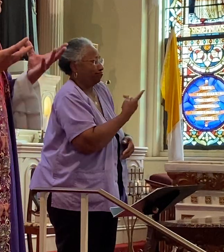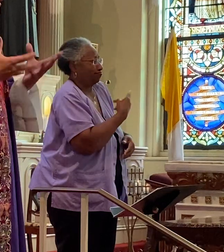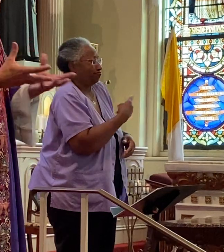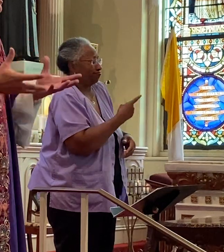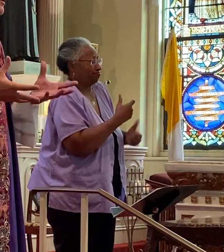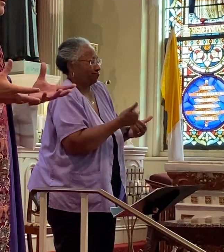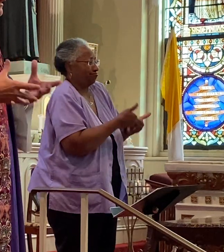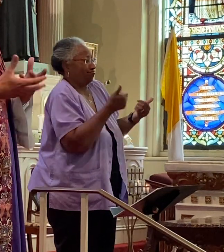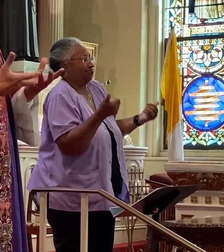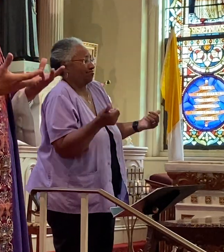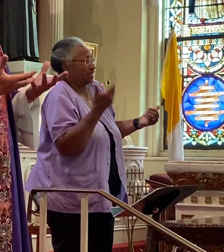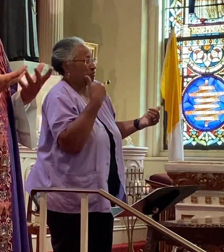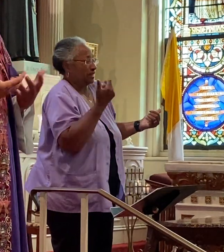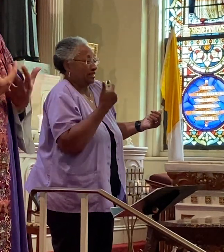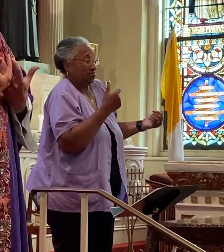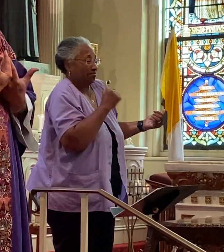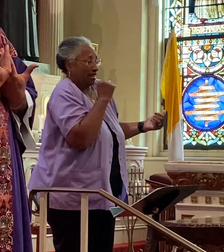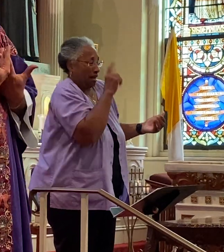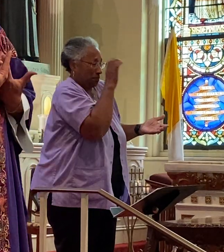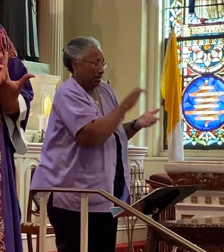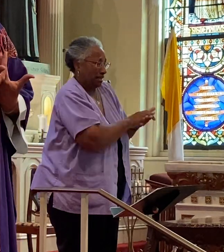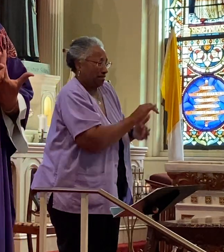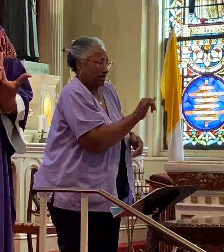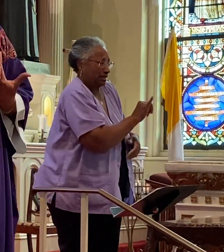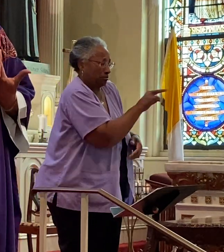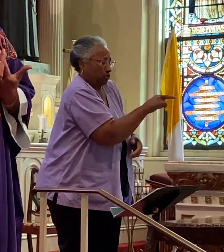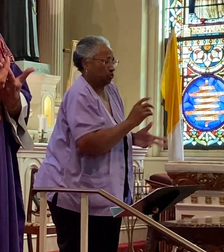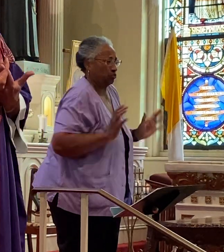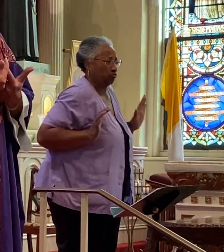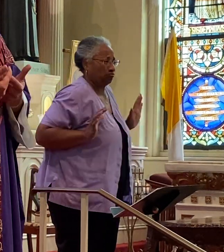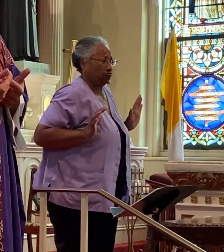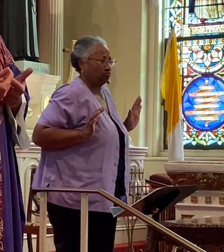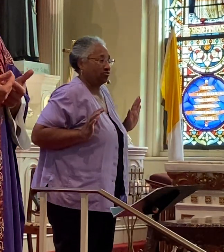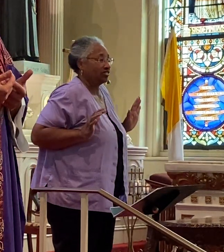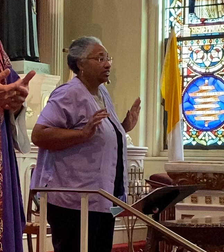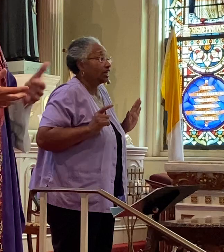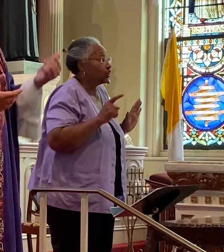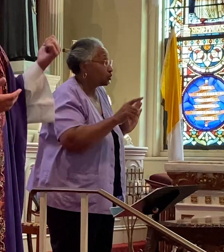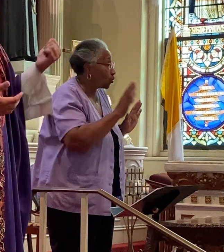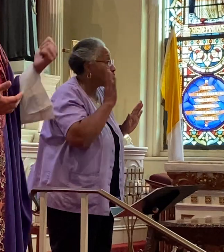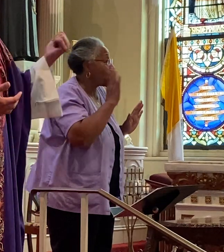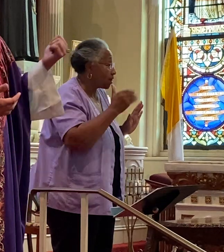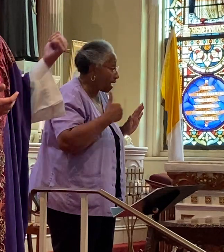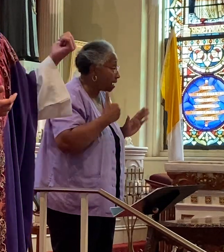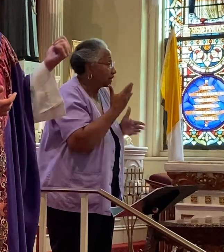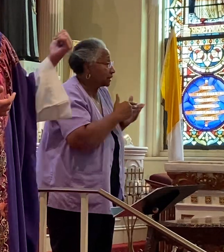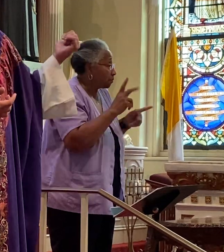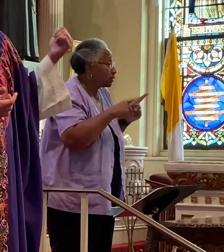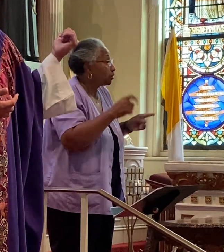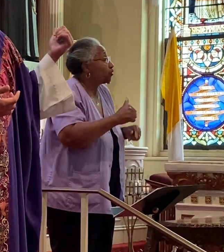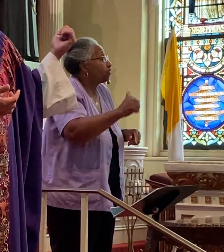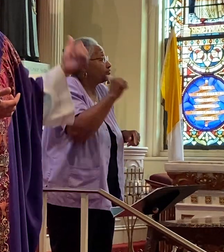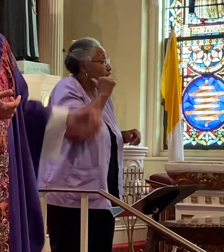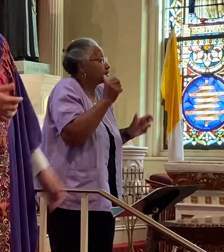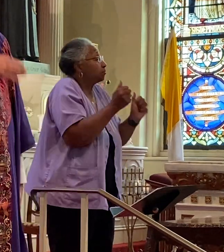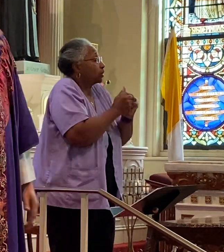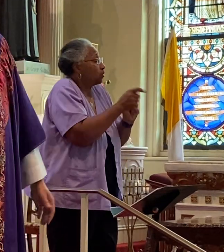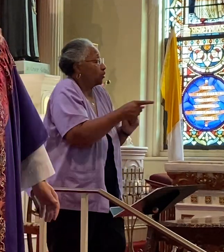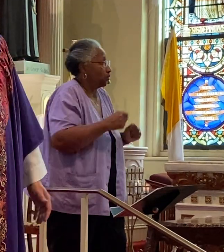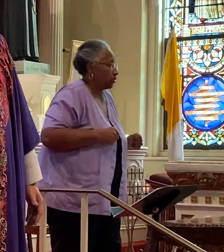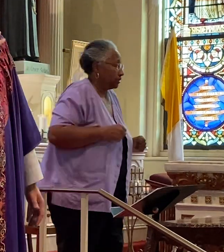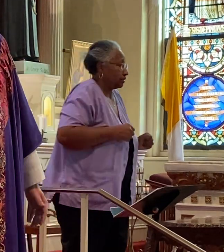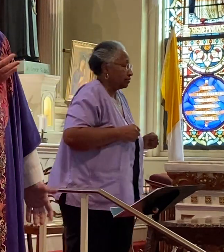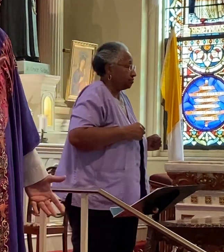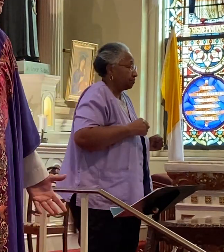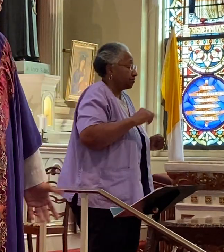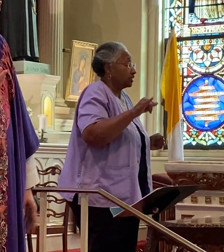that because I don't believe like that. You will get some rejection from standing for something. John the Baptist, in the desert, it